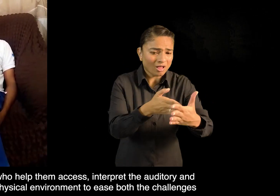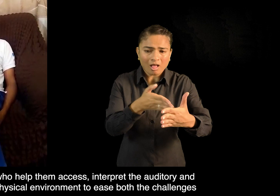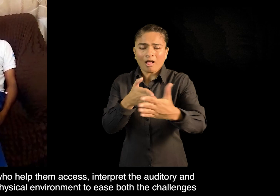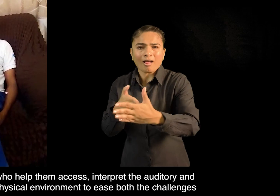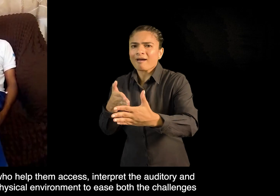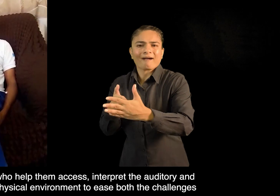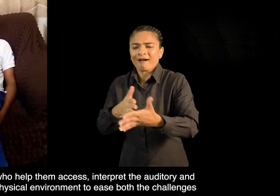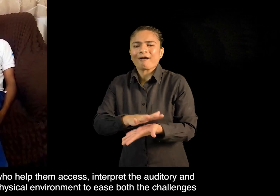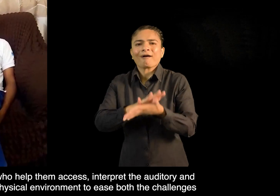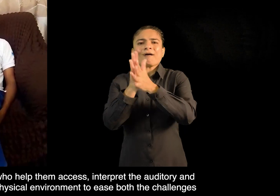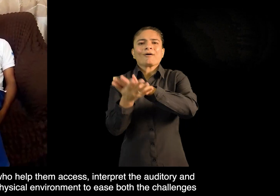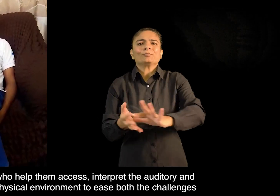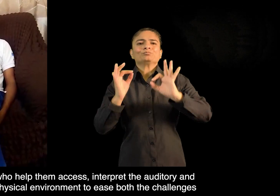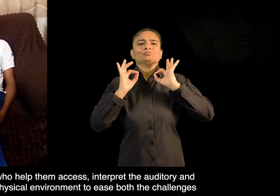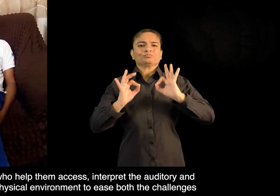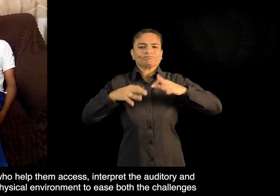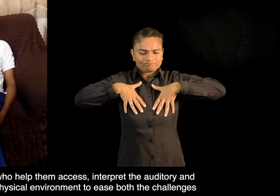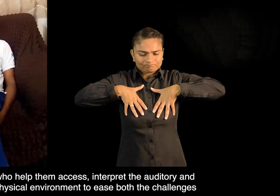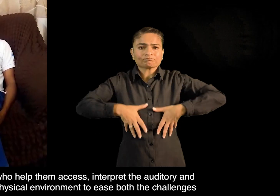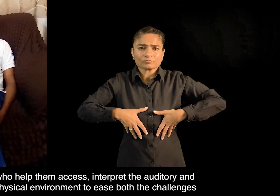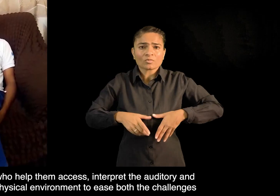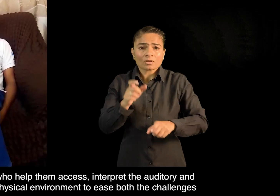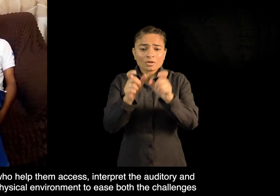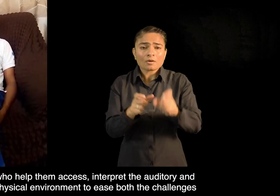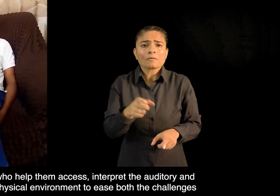both the challenges